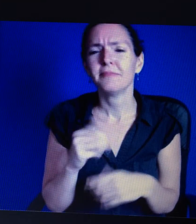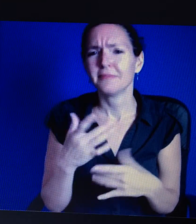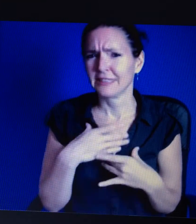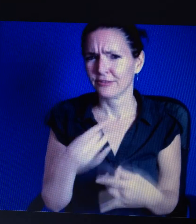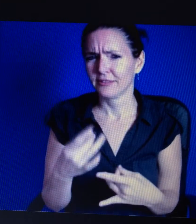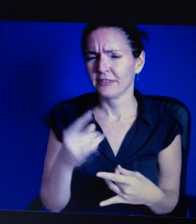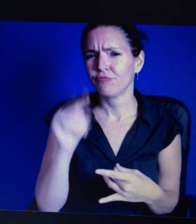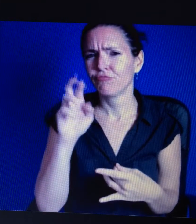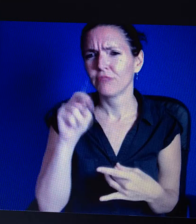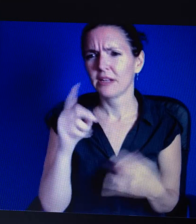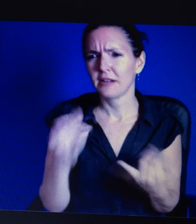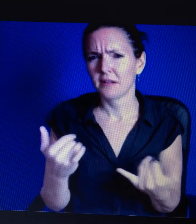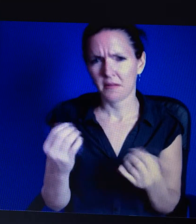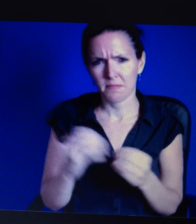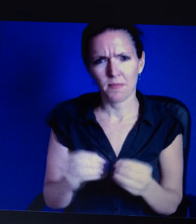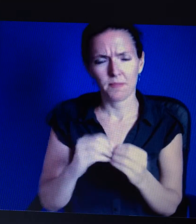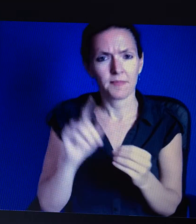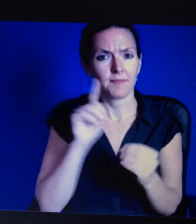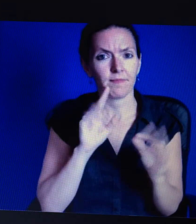It's just like that.